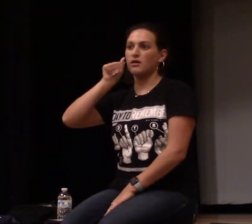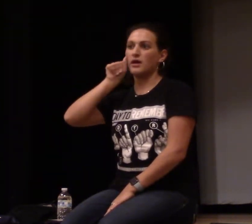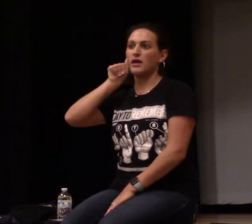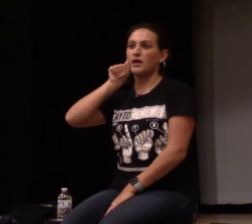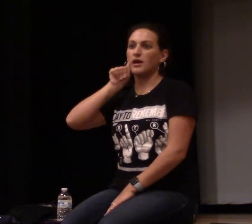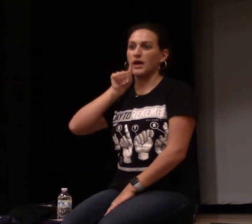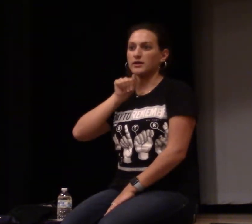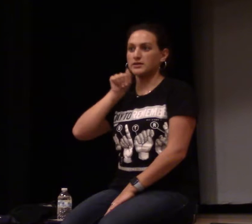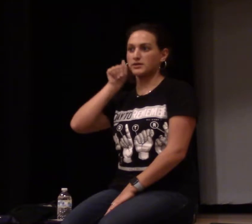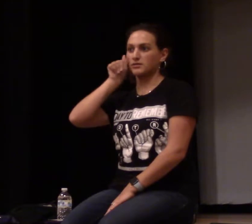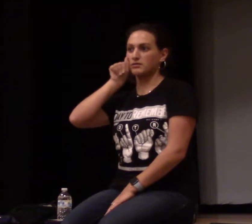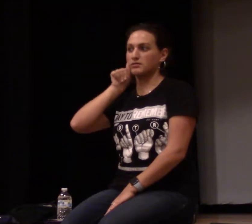aunt.